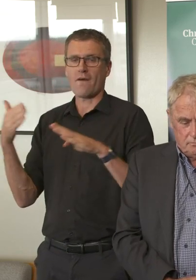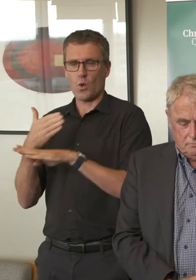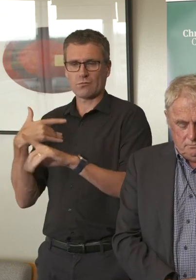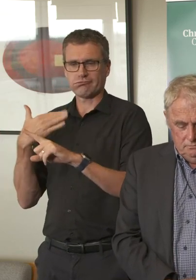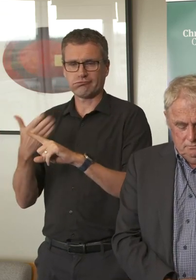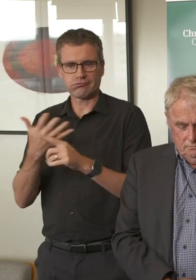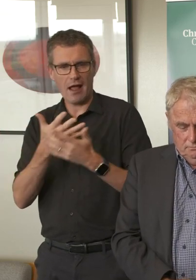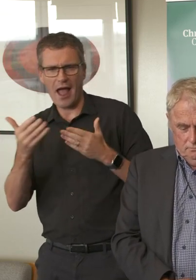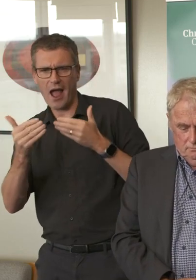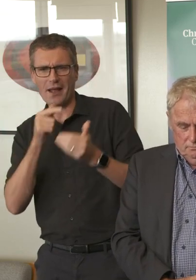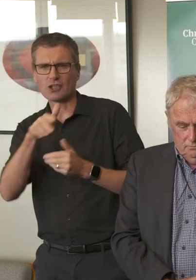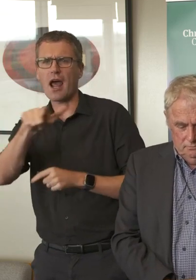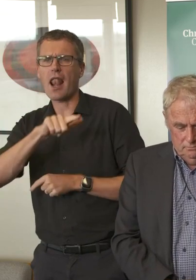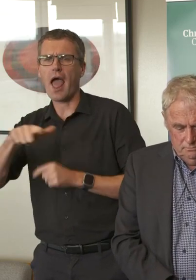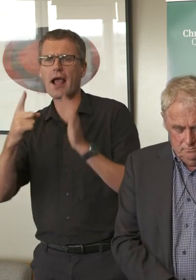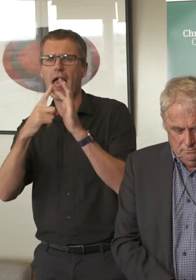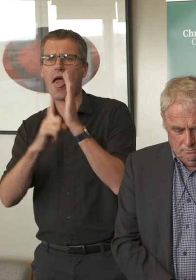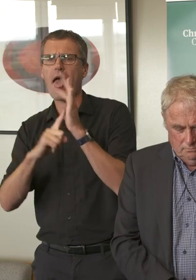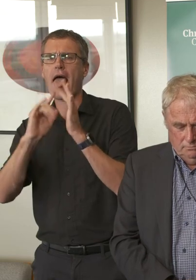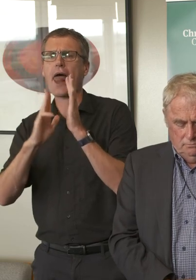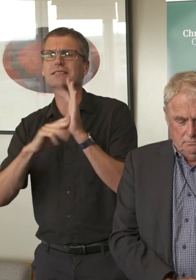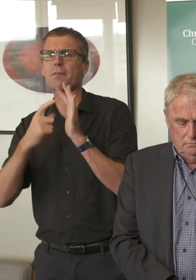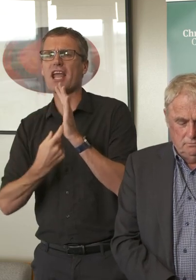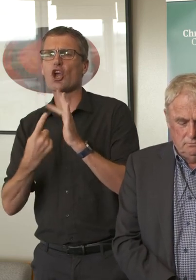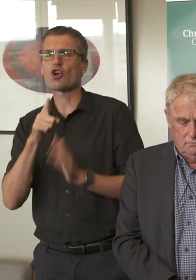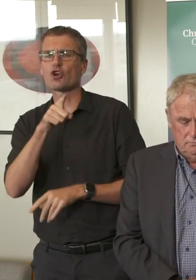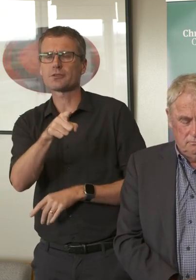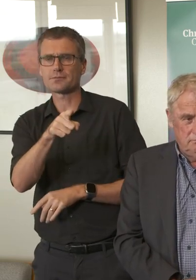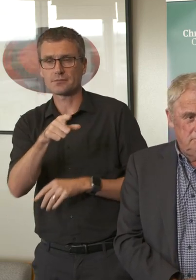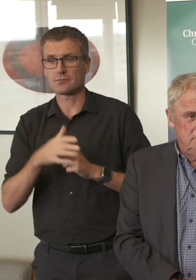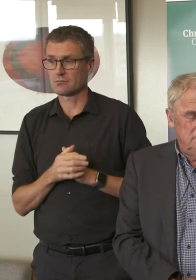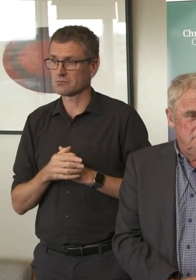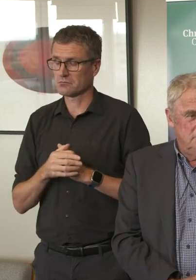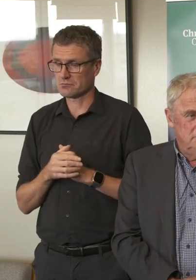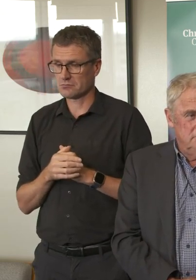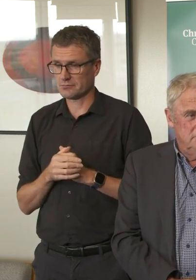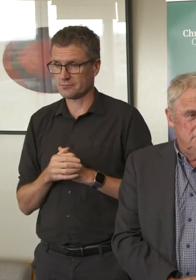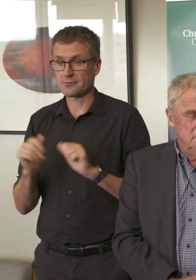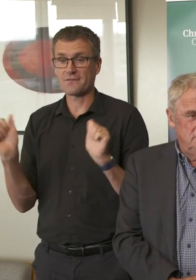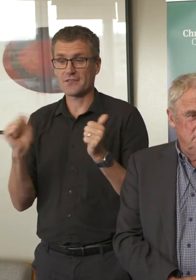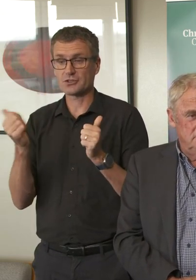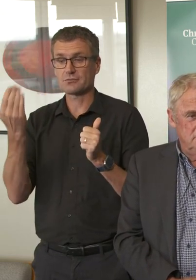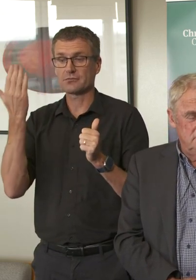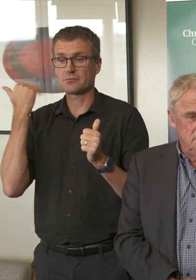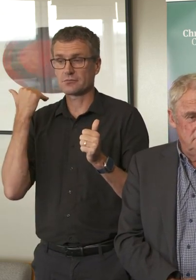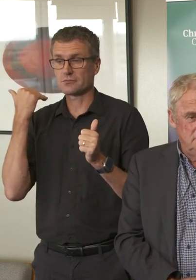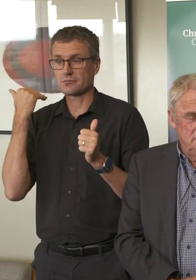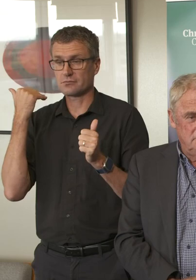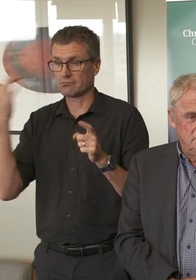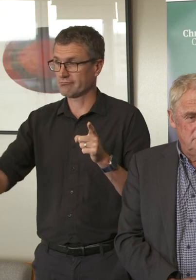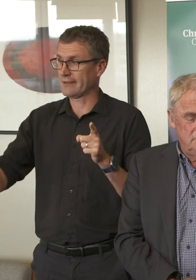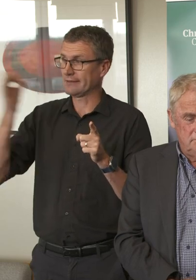Lake Ellesmere, and that and the fact that there was a request to put in to widen that